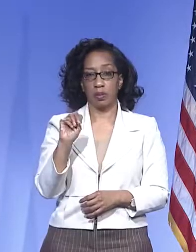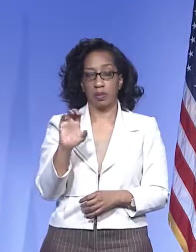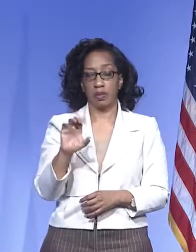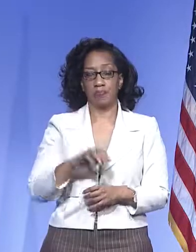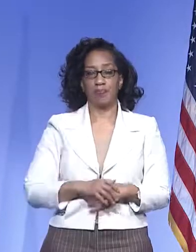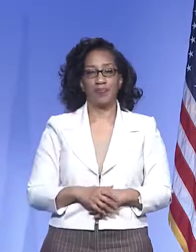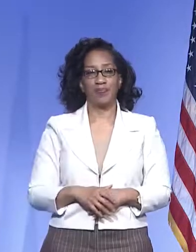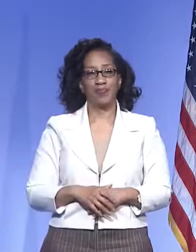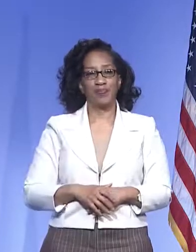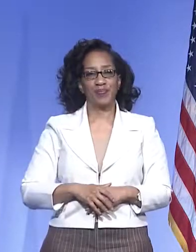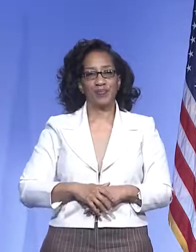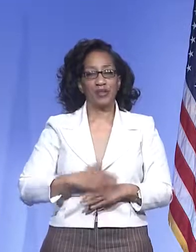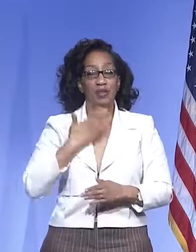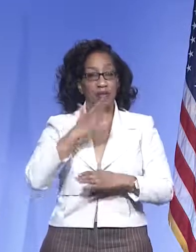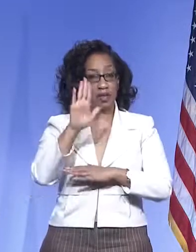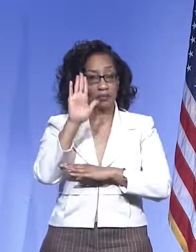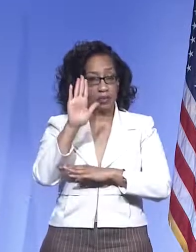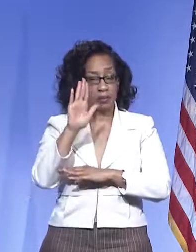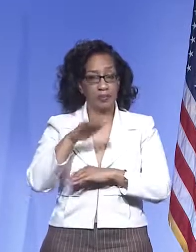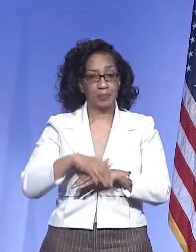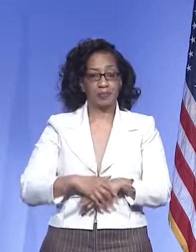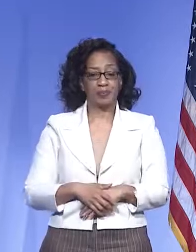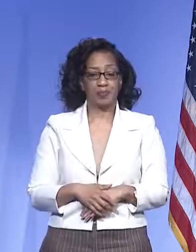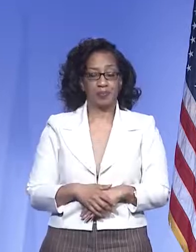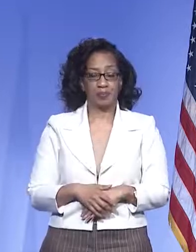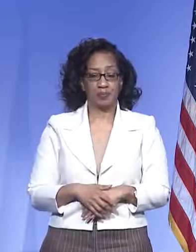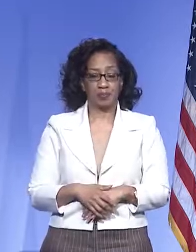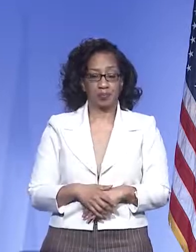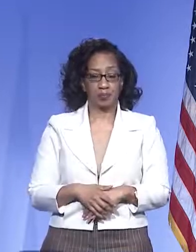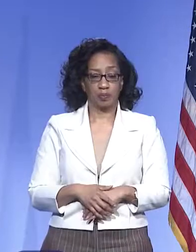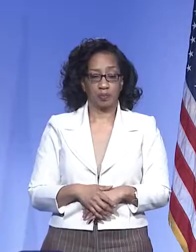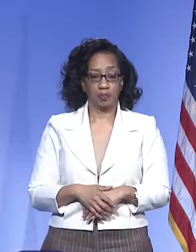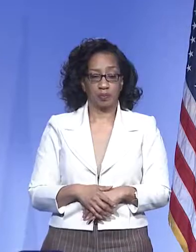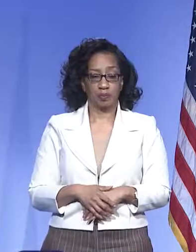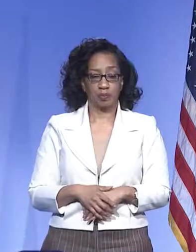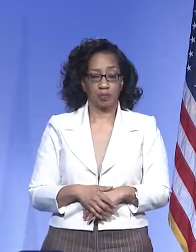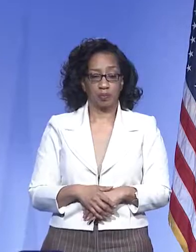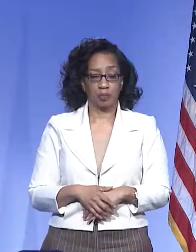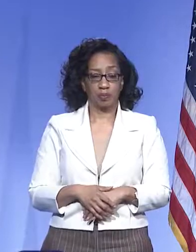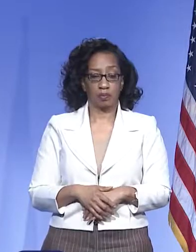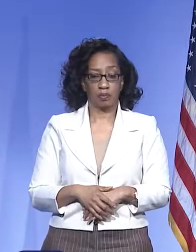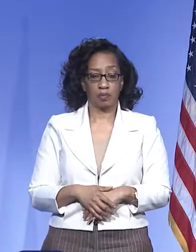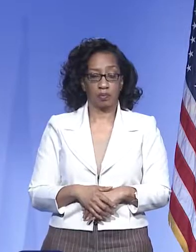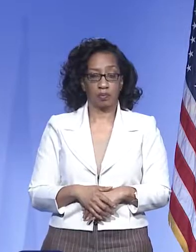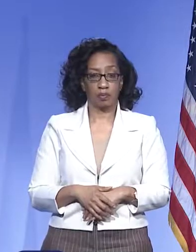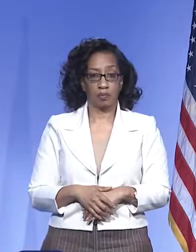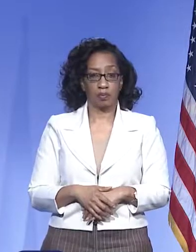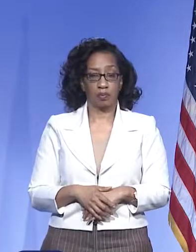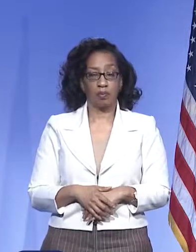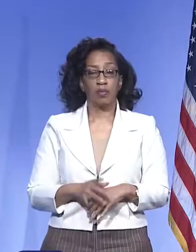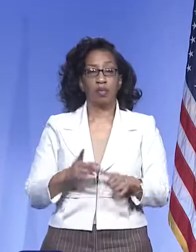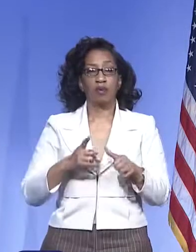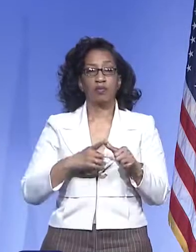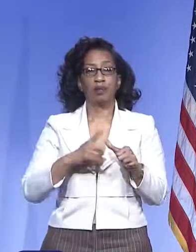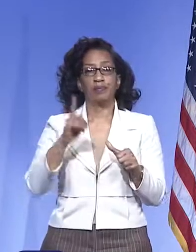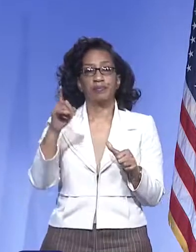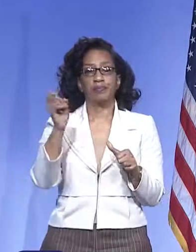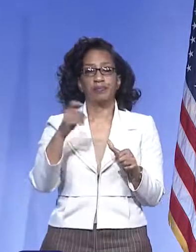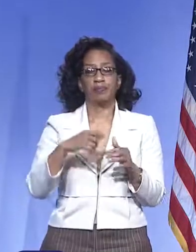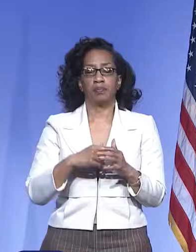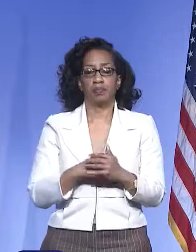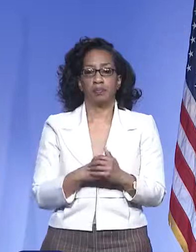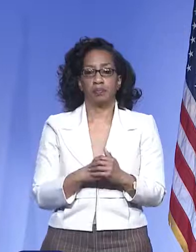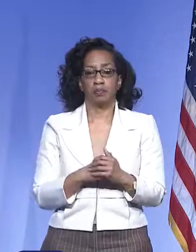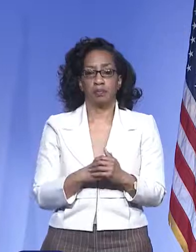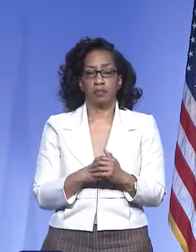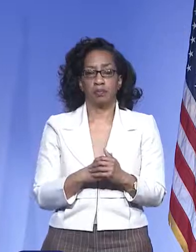Good afternoon. First, let's see, Brad asked some of my questions. So how about, can you talk